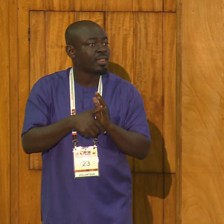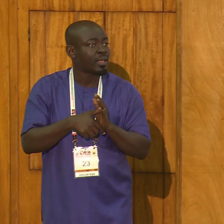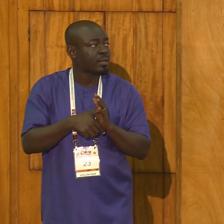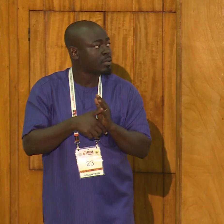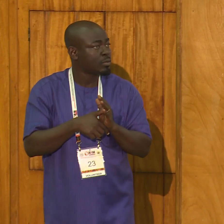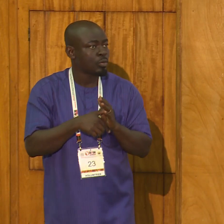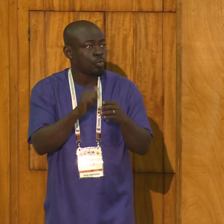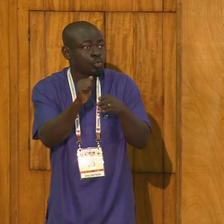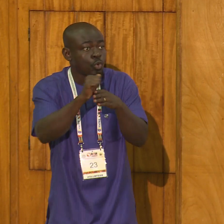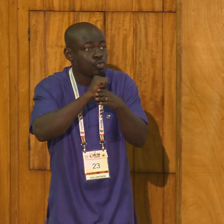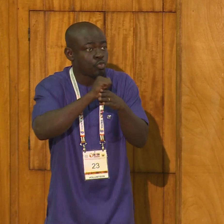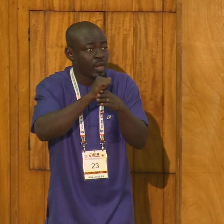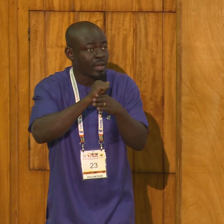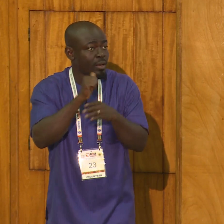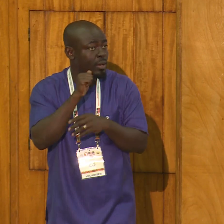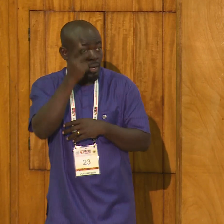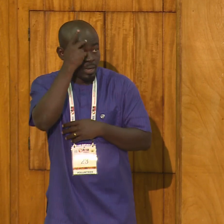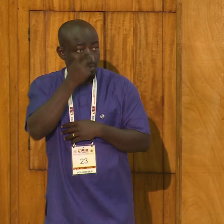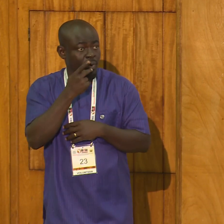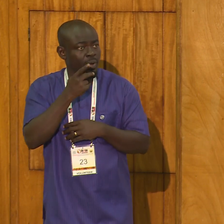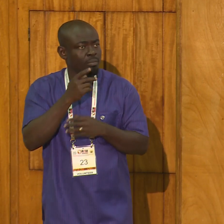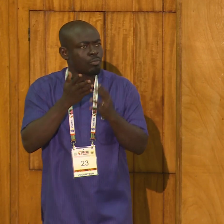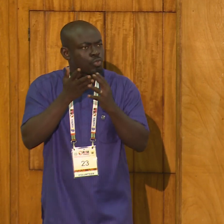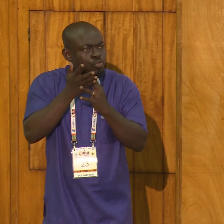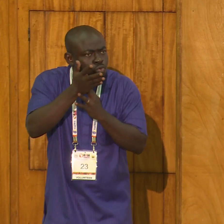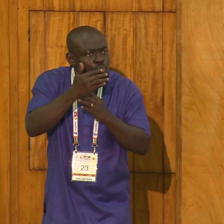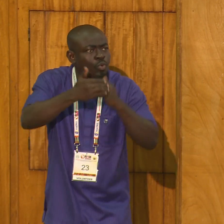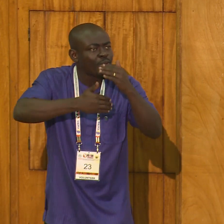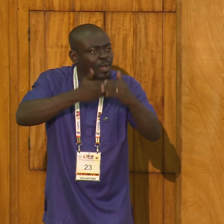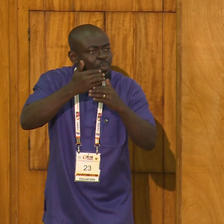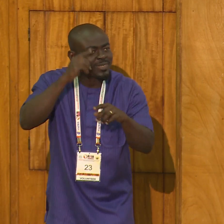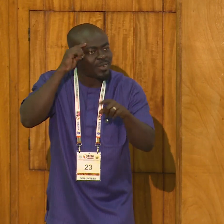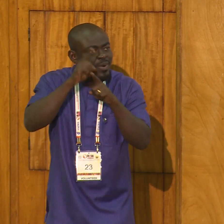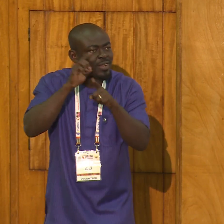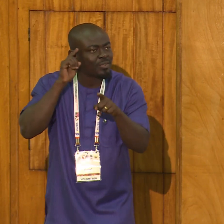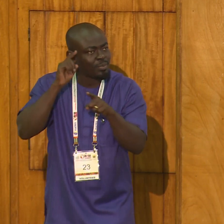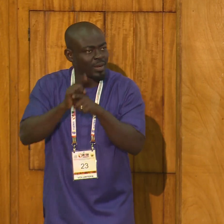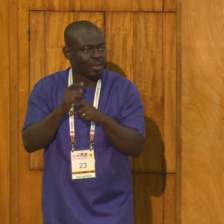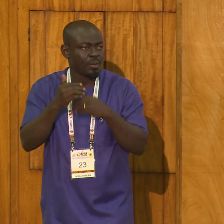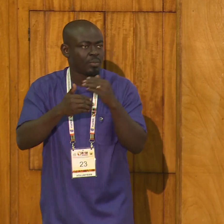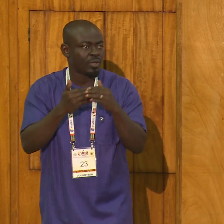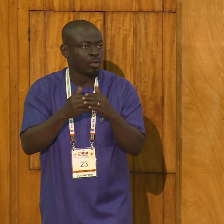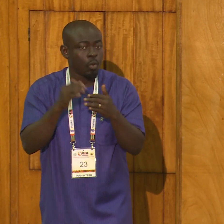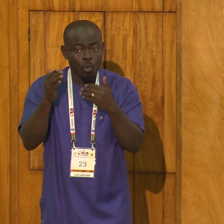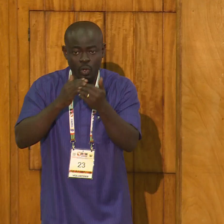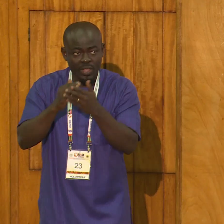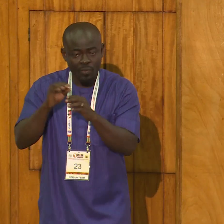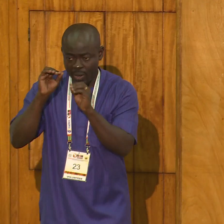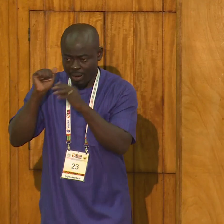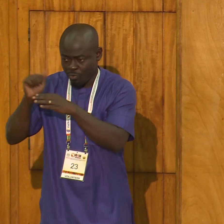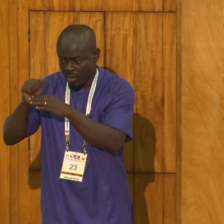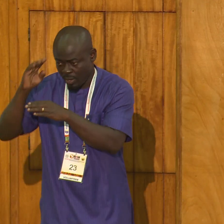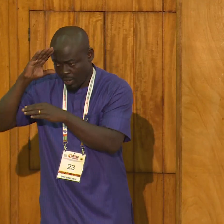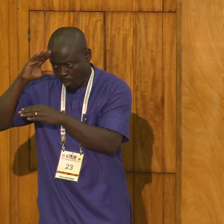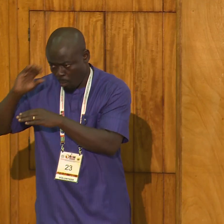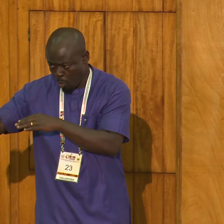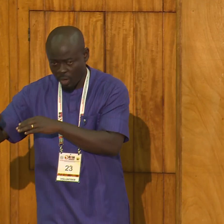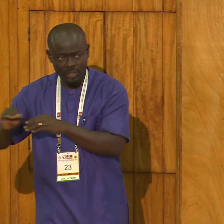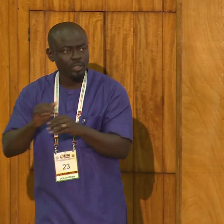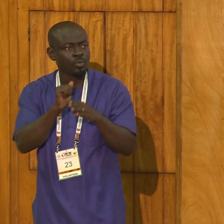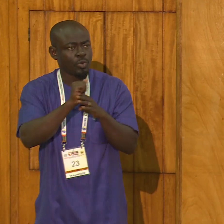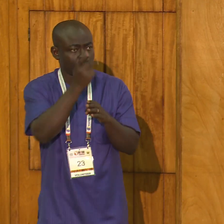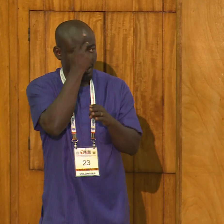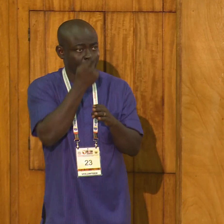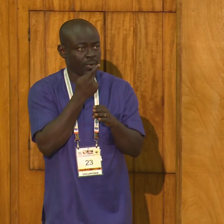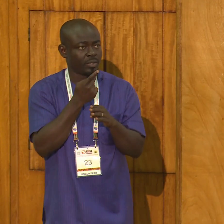through the process, the brother-to-brother program, and what the boys are going through. We actually divide